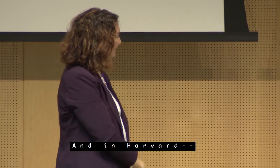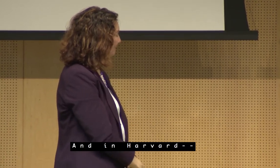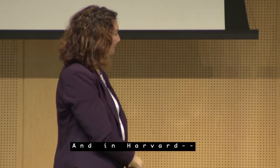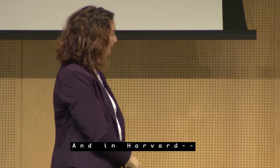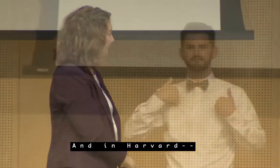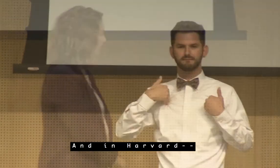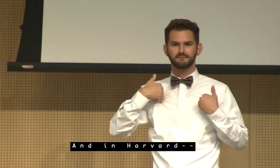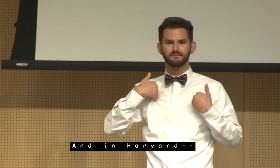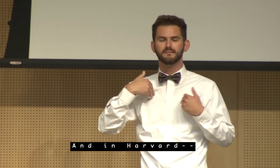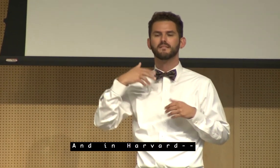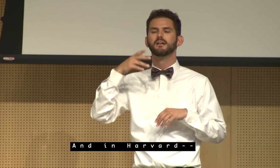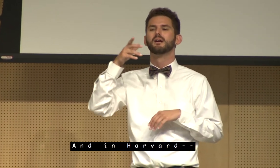Harvard,